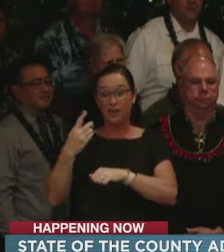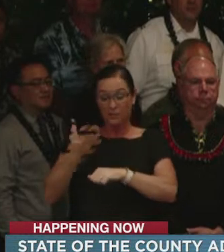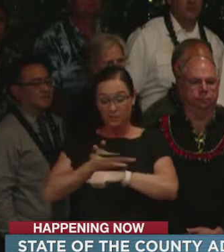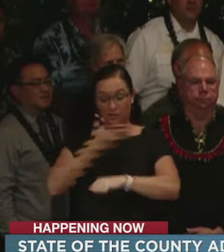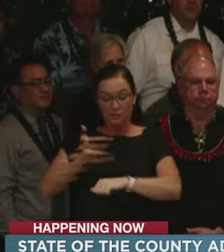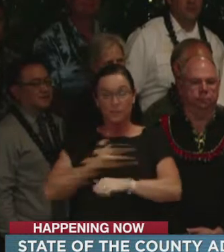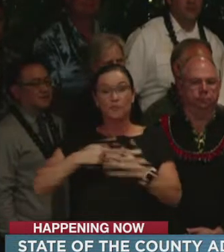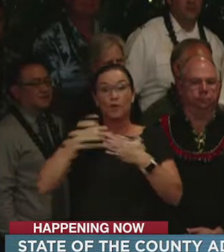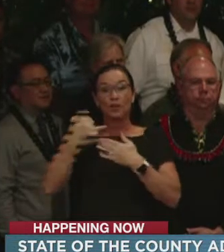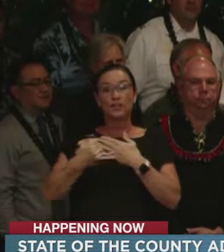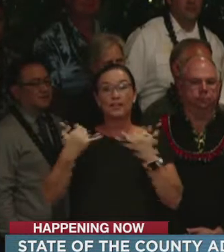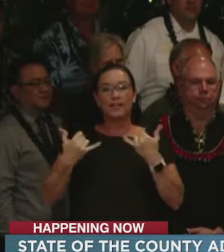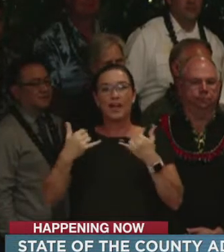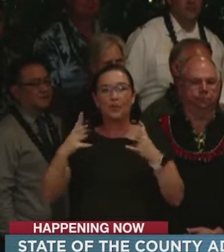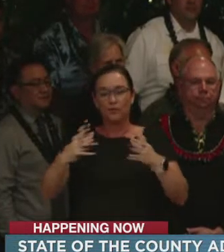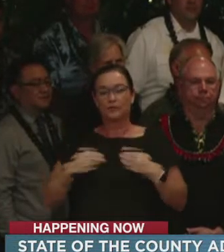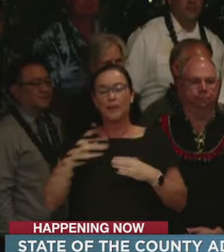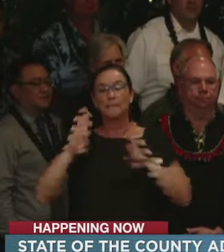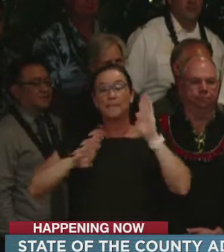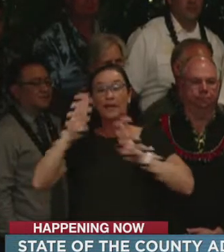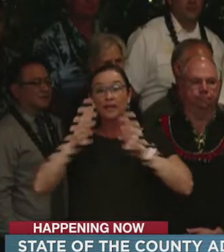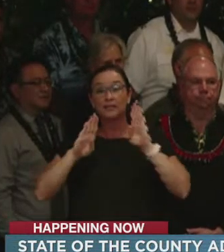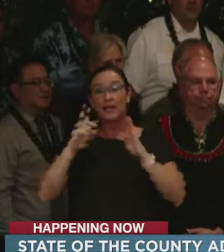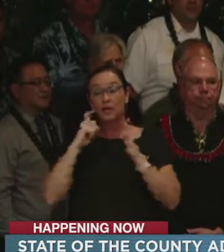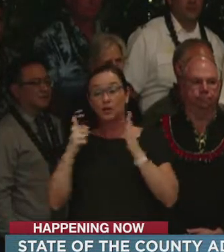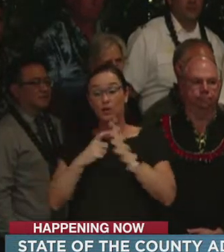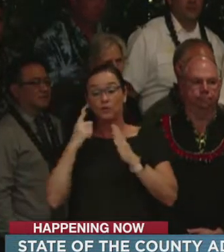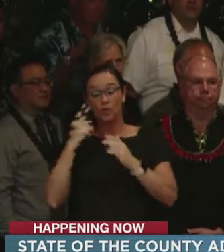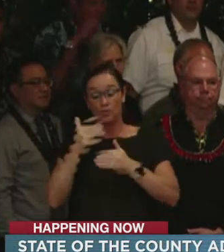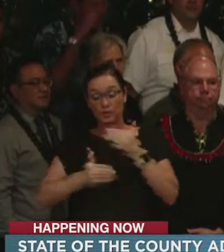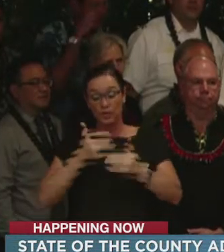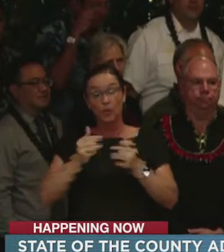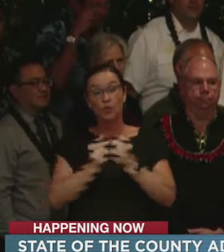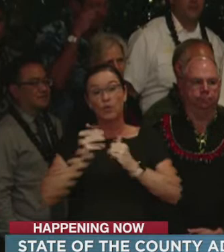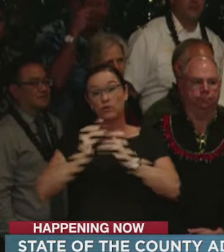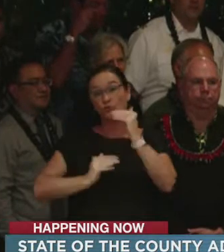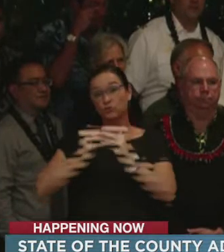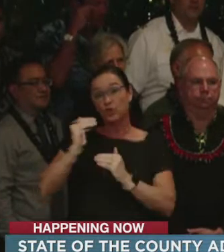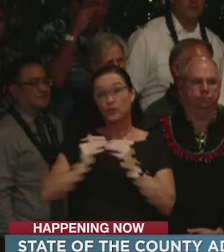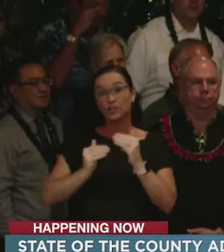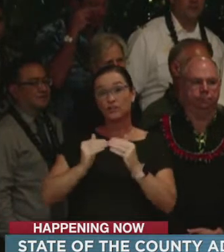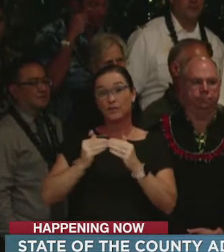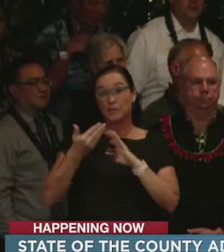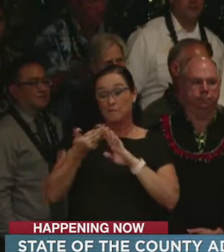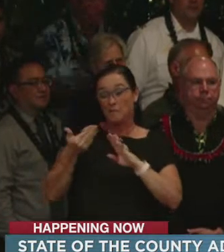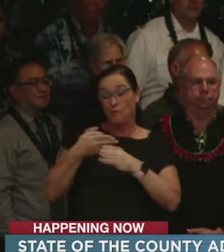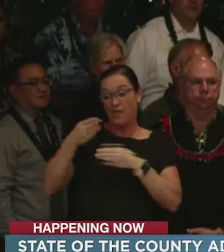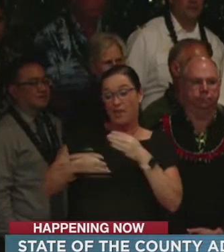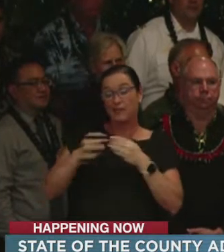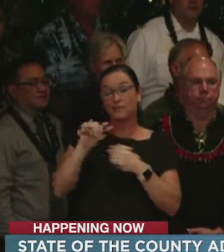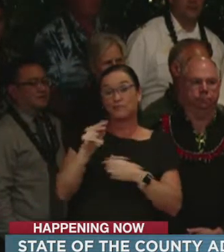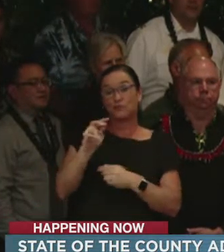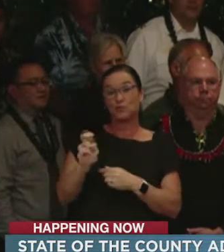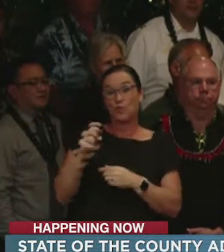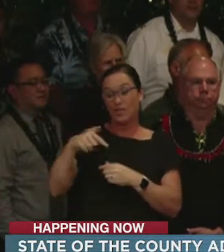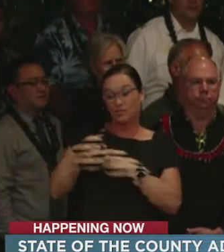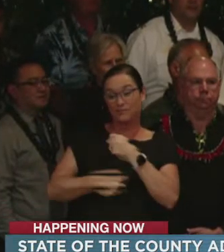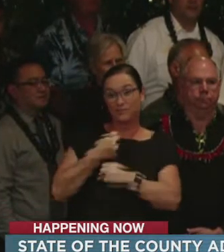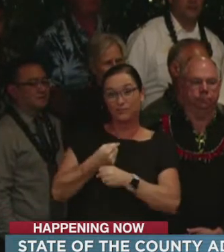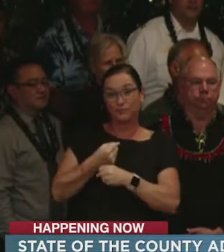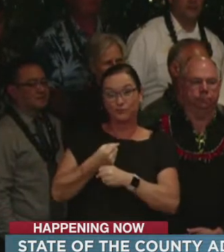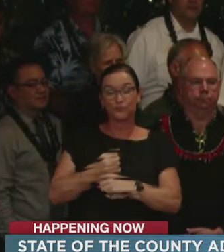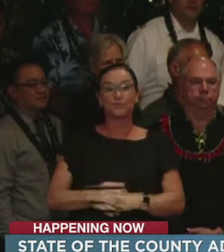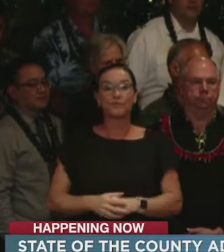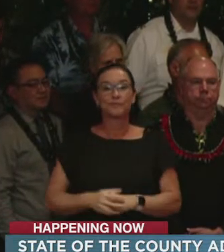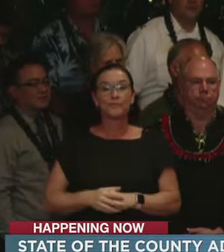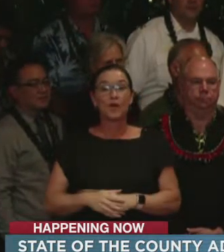out to bid, with a notice to proceed for construction anticipated by the end of June 2023.